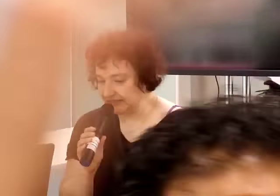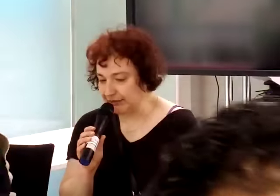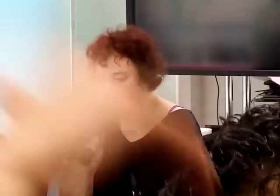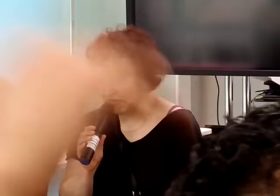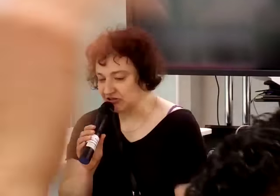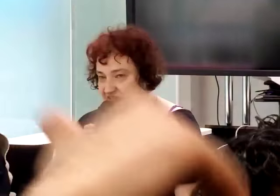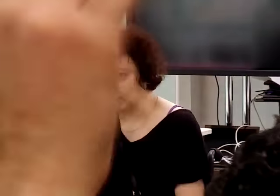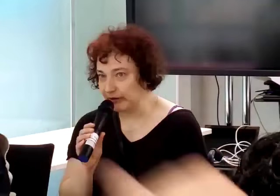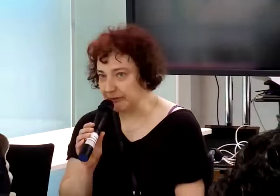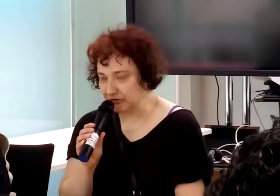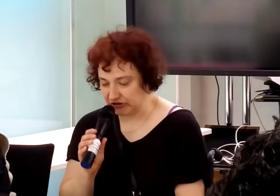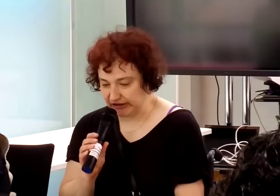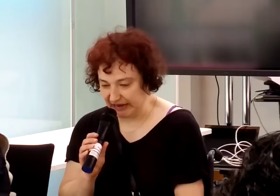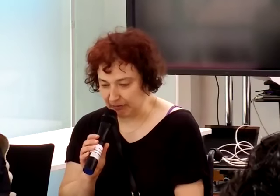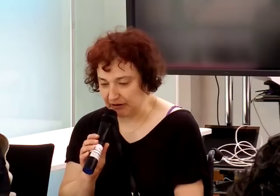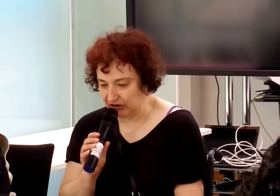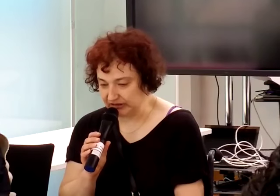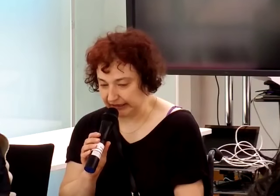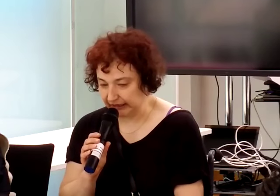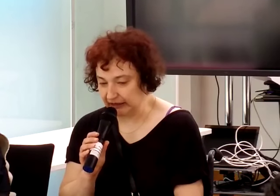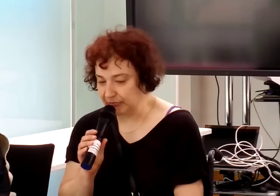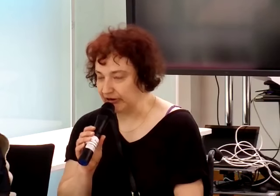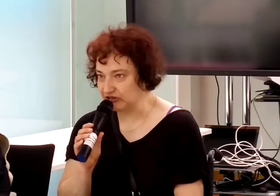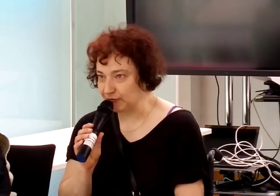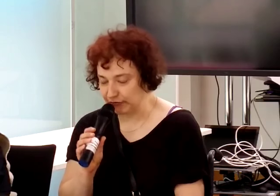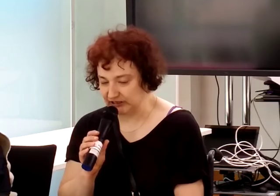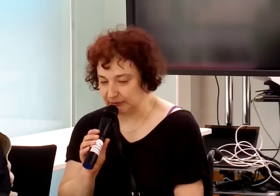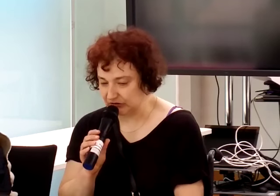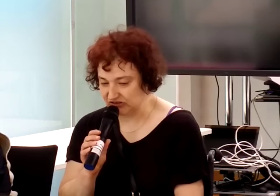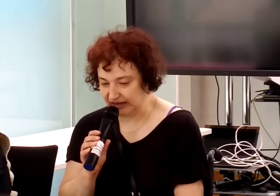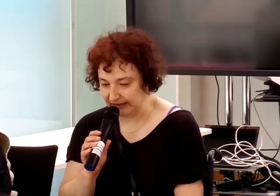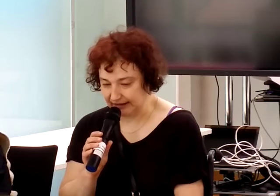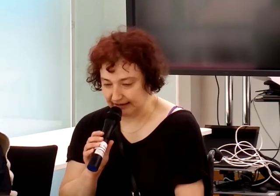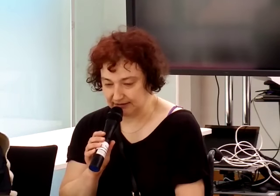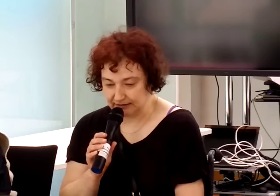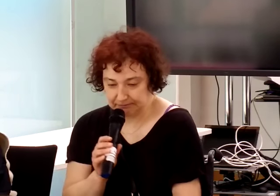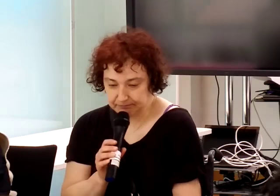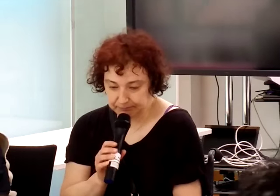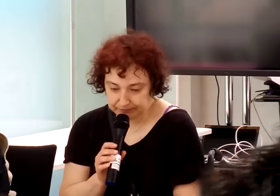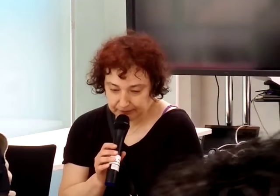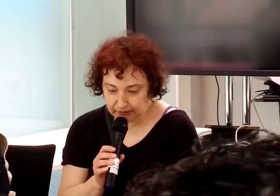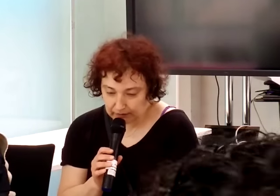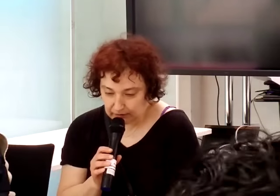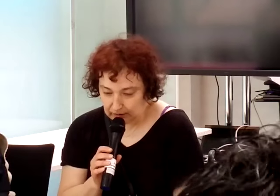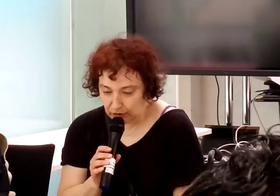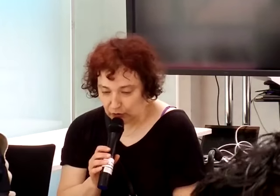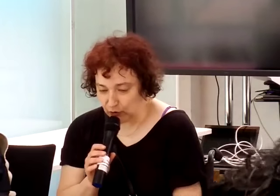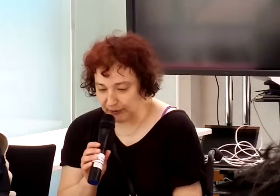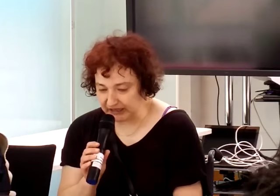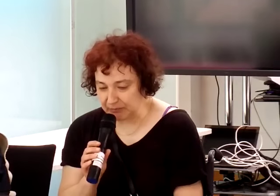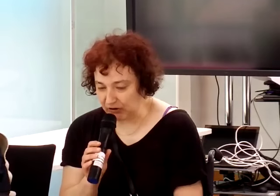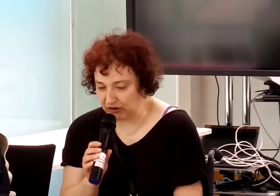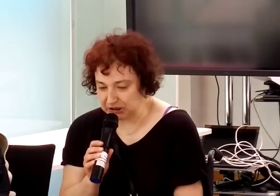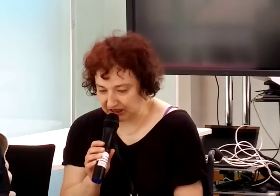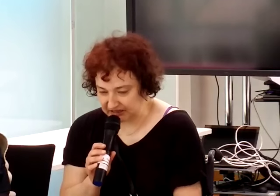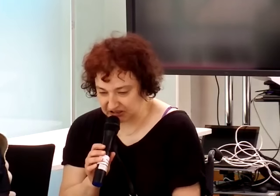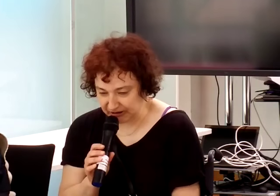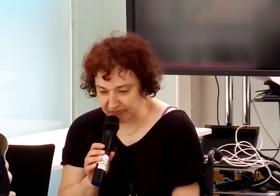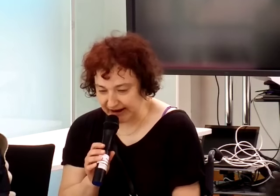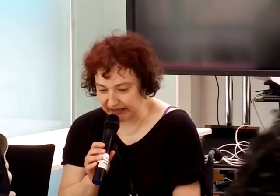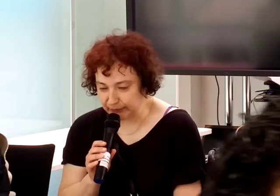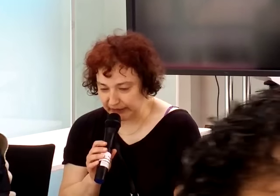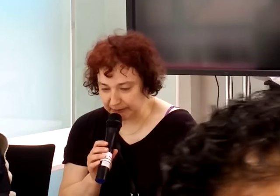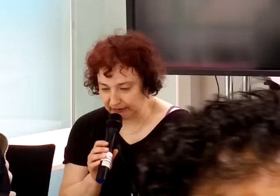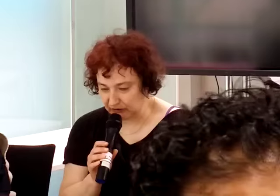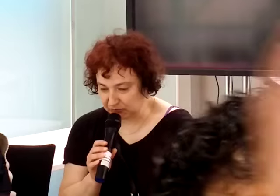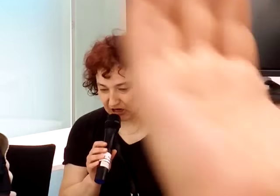Corbyn attracted thousands of people to the Labour Party because of principles like that. Corbyn apologised